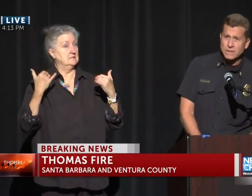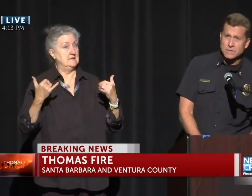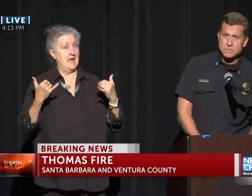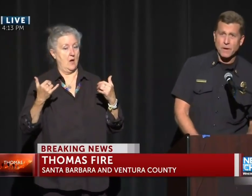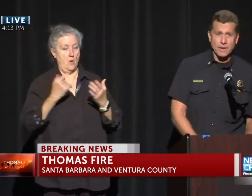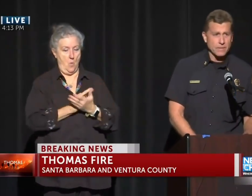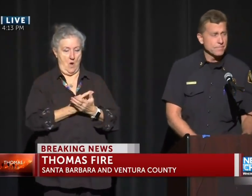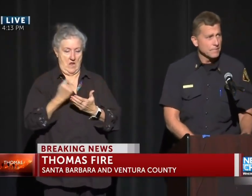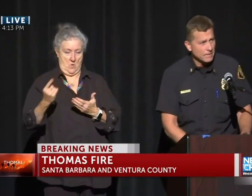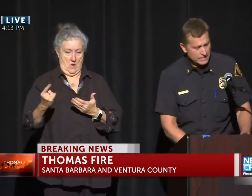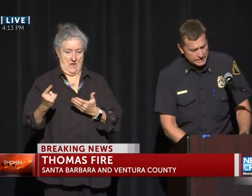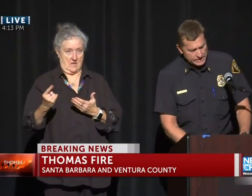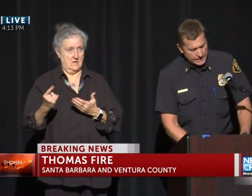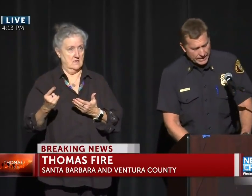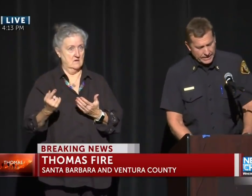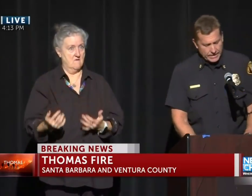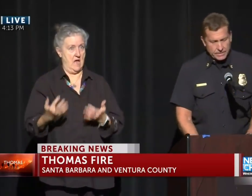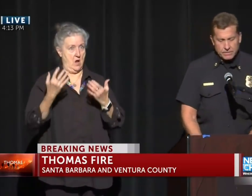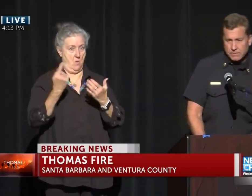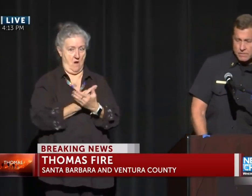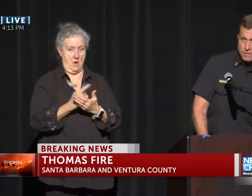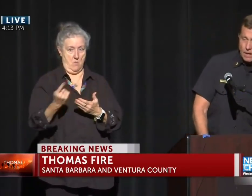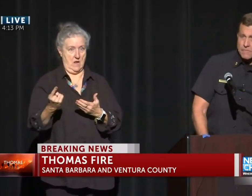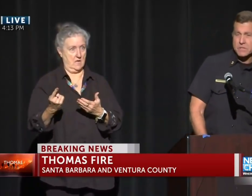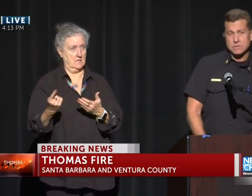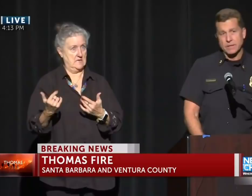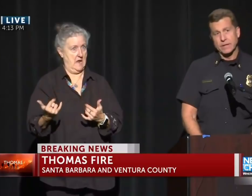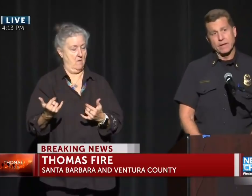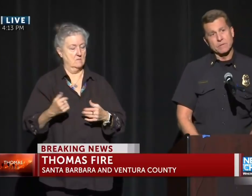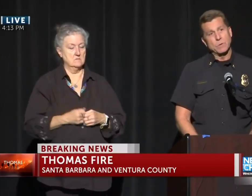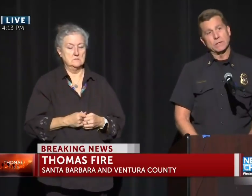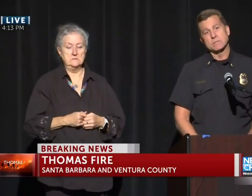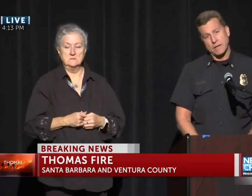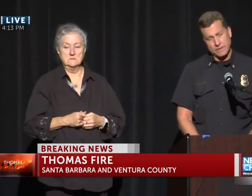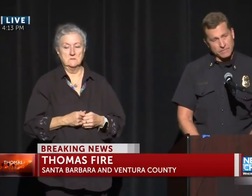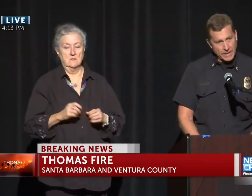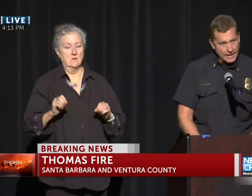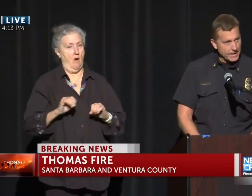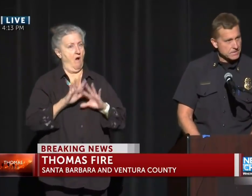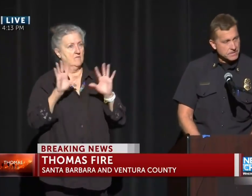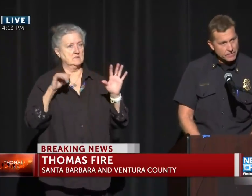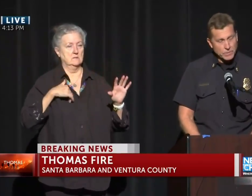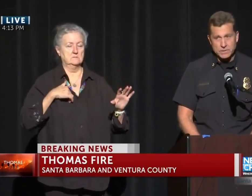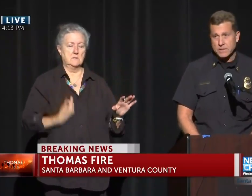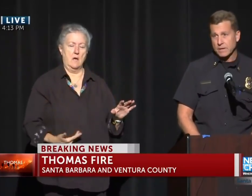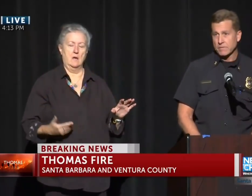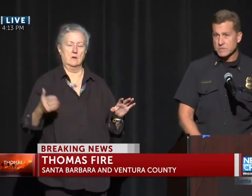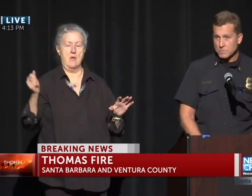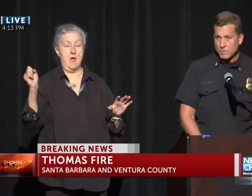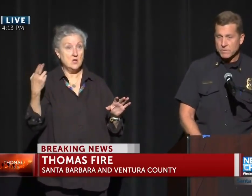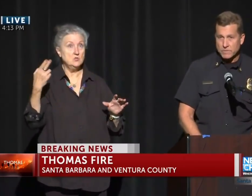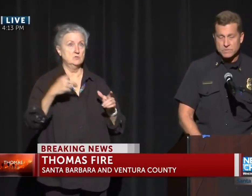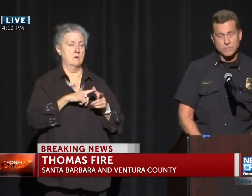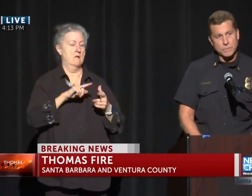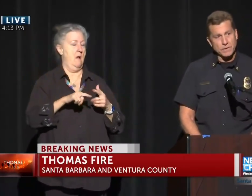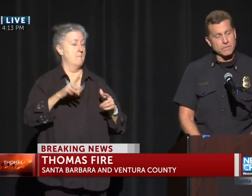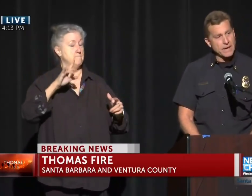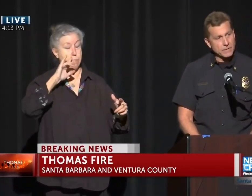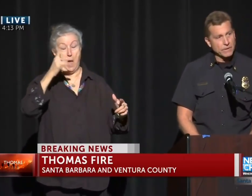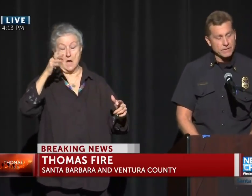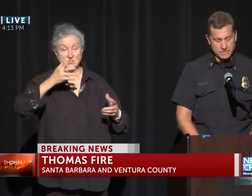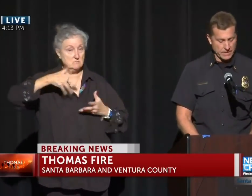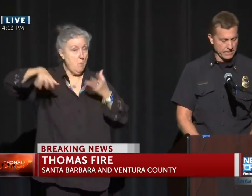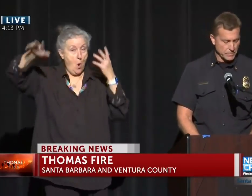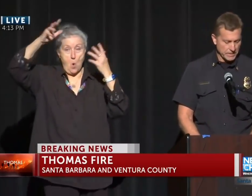We're now a week into this fire. And obviously everybody's tired of the ash, everybody's tired of the smoke. Those who